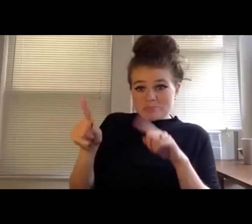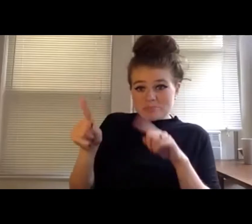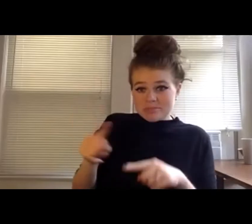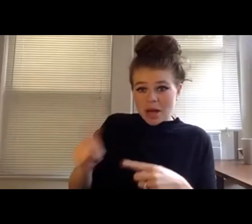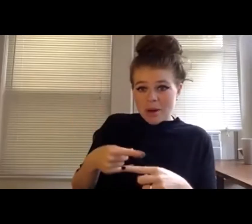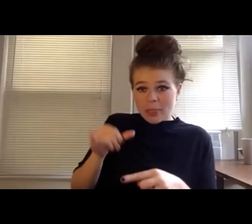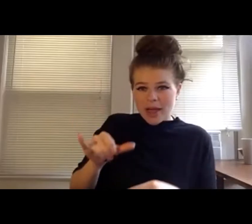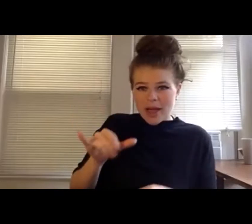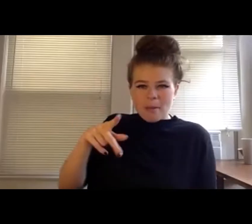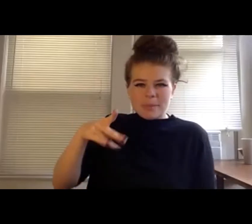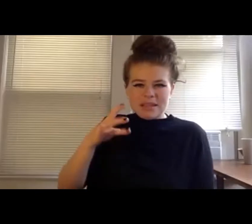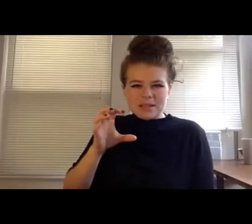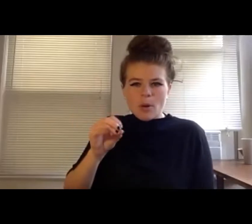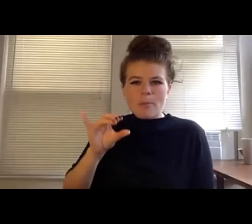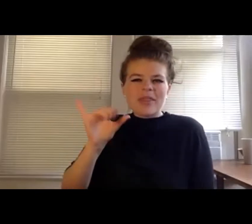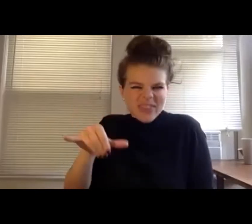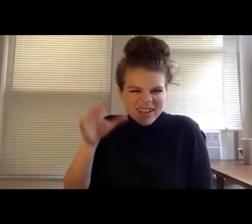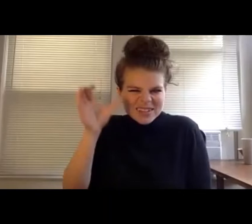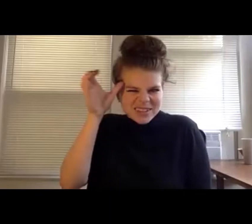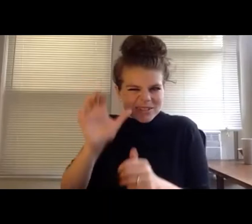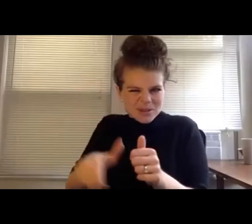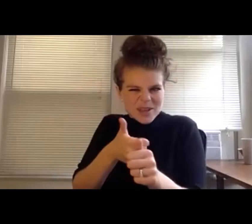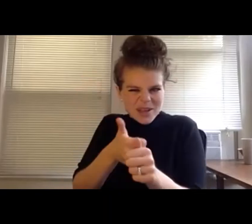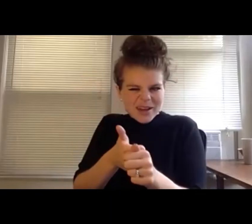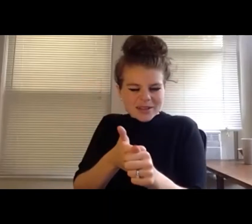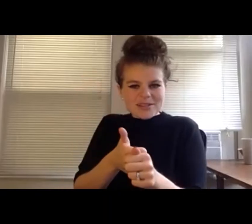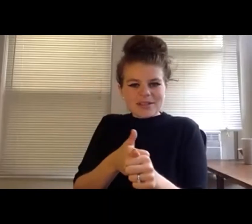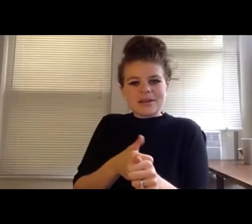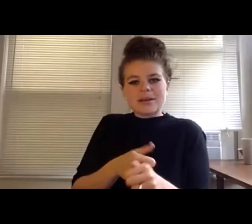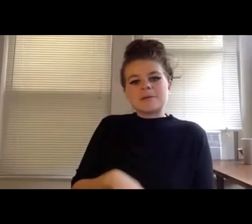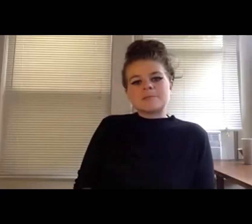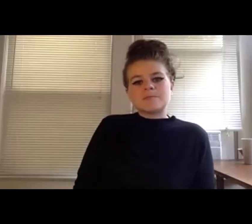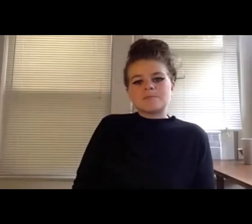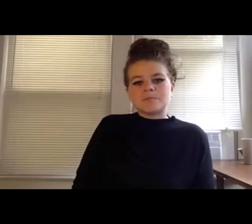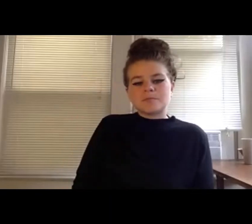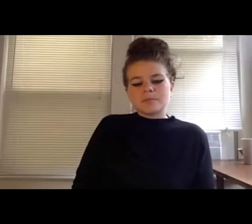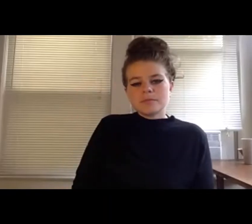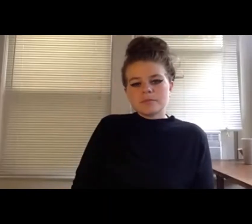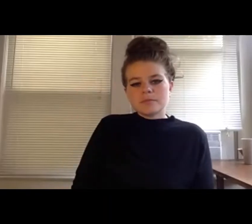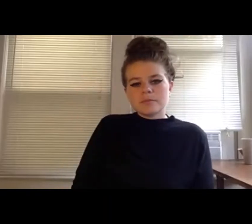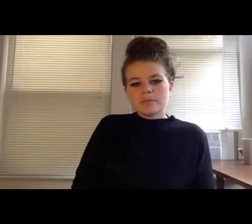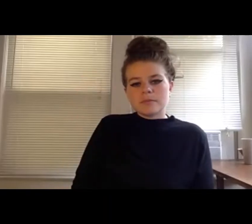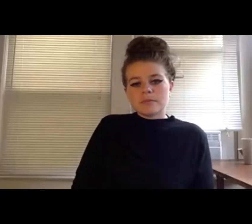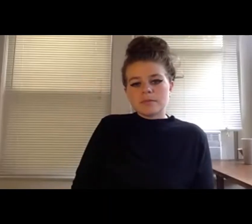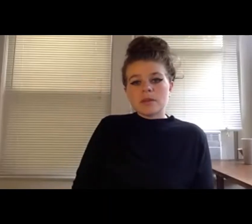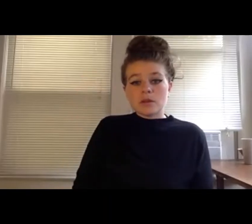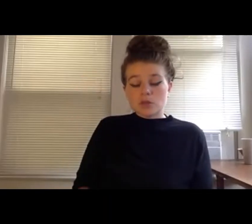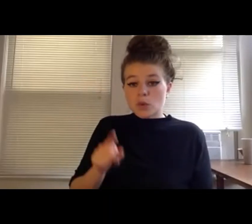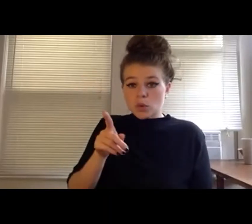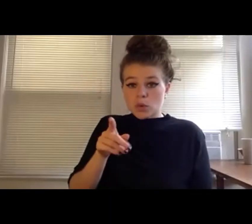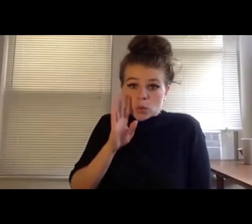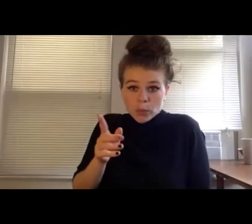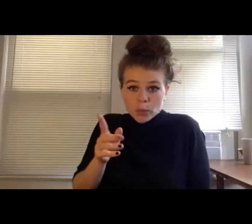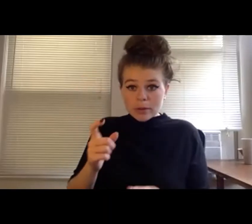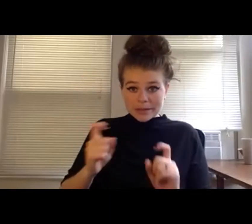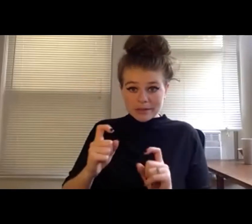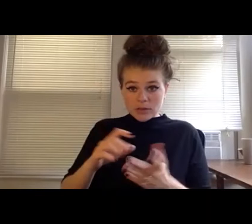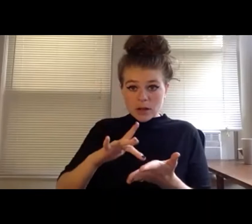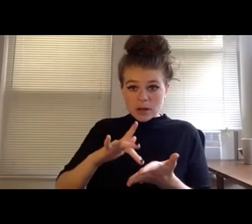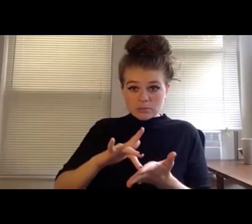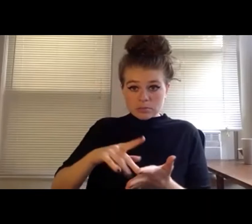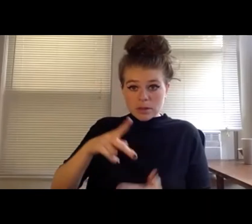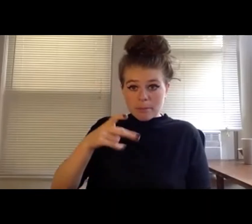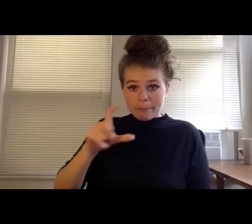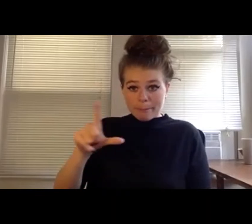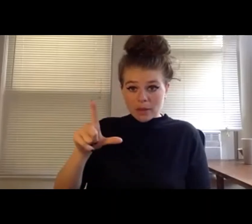that's the concept about placebo, is that you will still get a pill, and the placebo